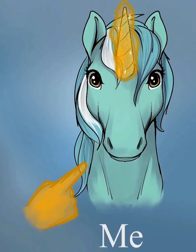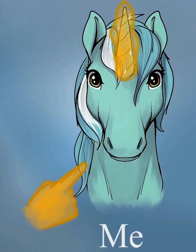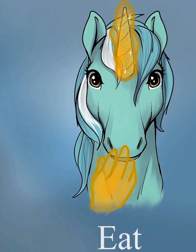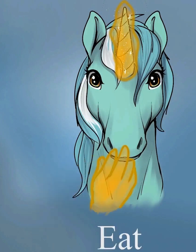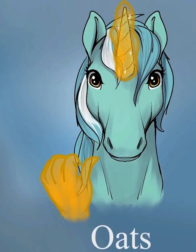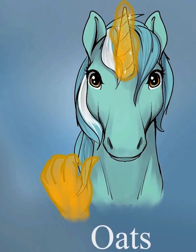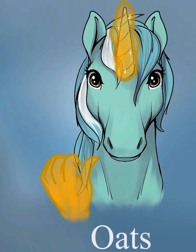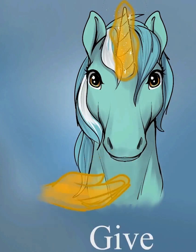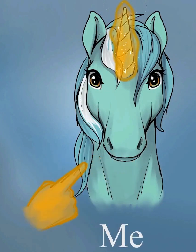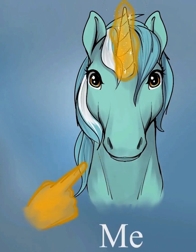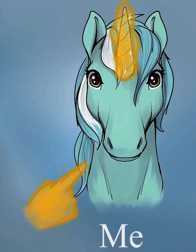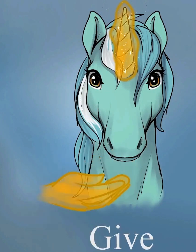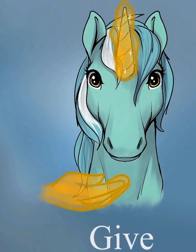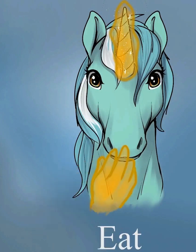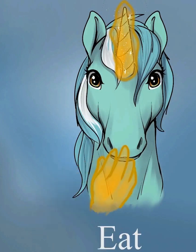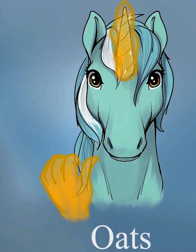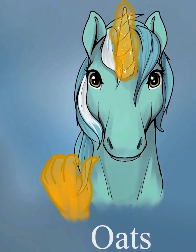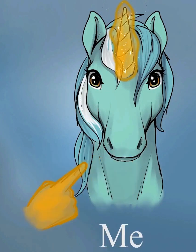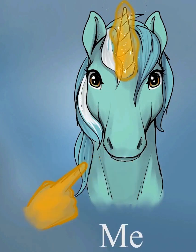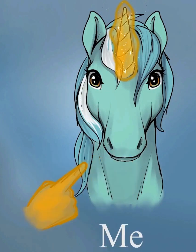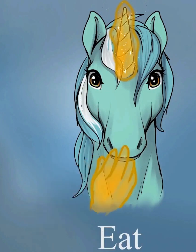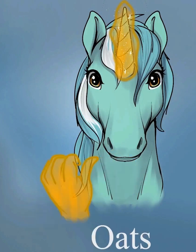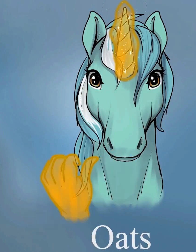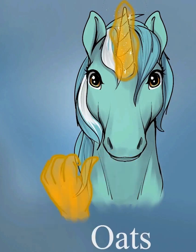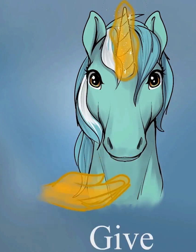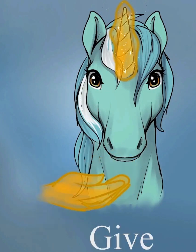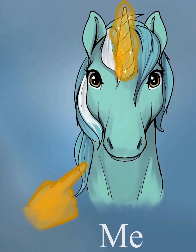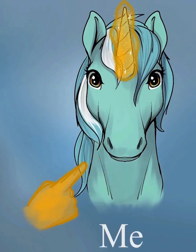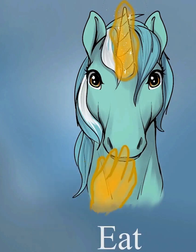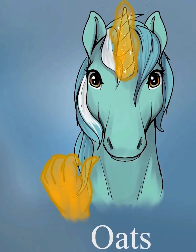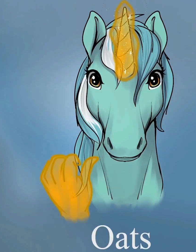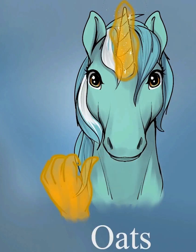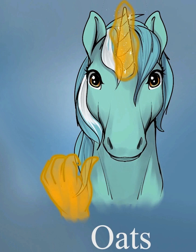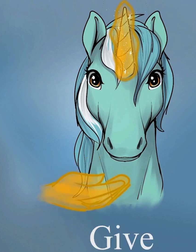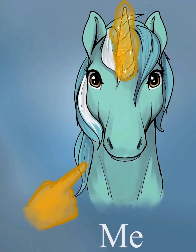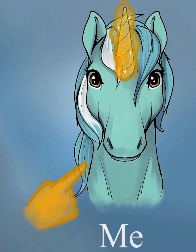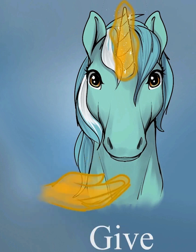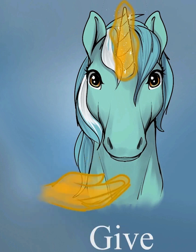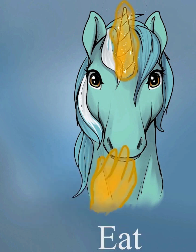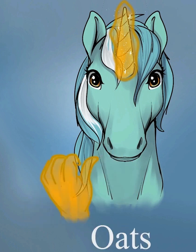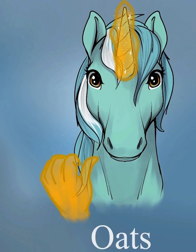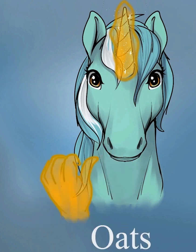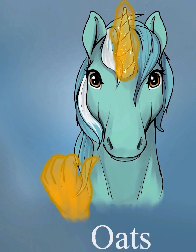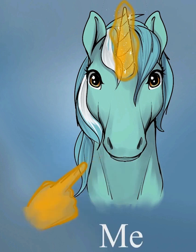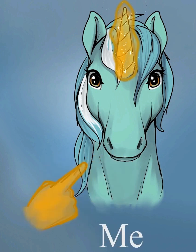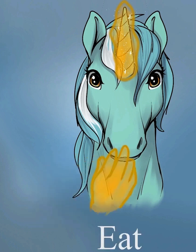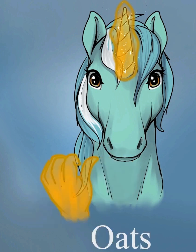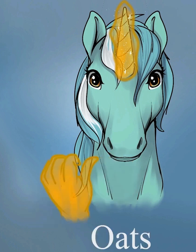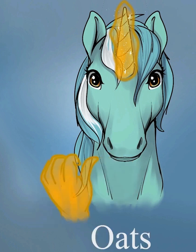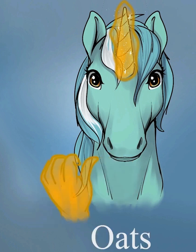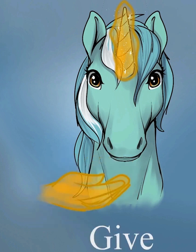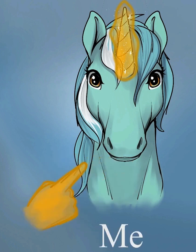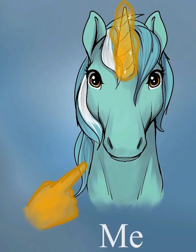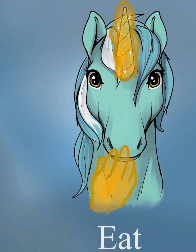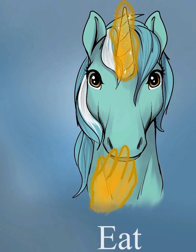me oats, give me, give me oats, me oats, give me oats, give me, give me oats, me oats, give me